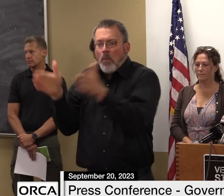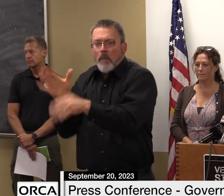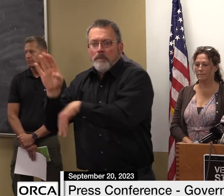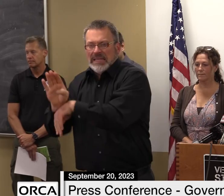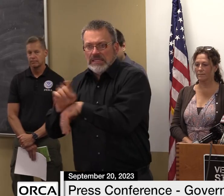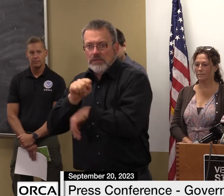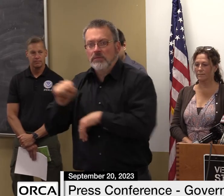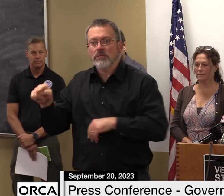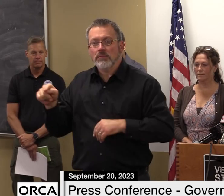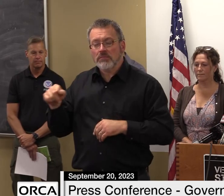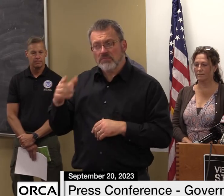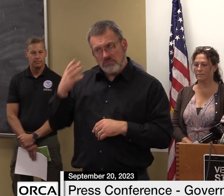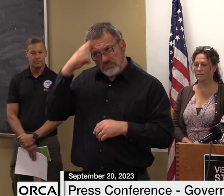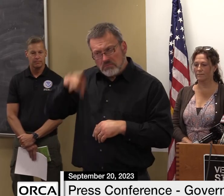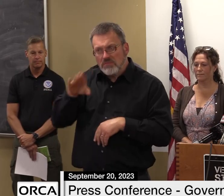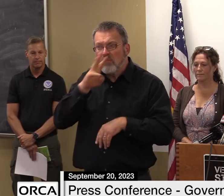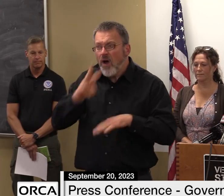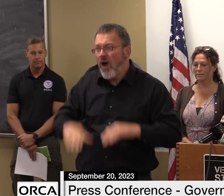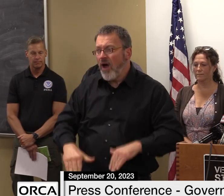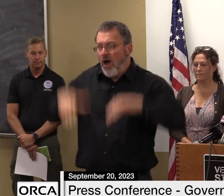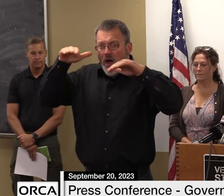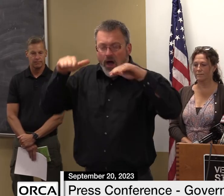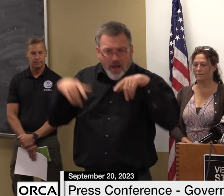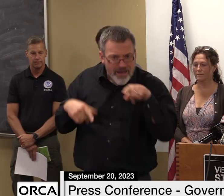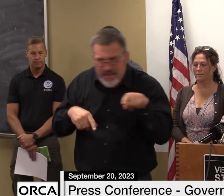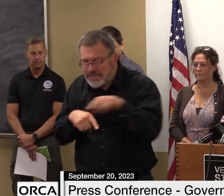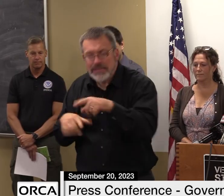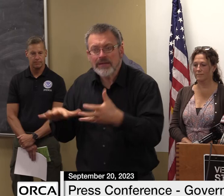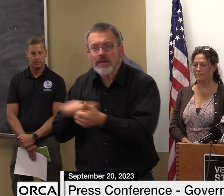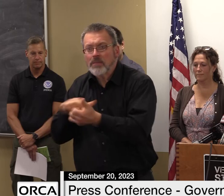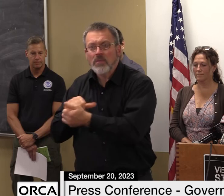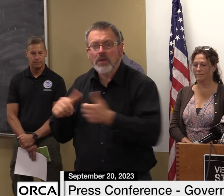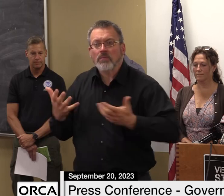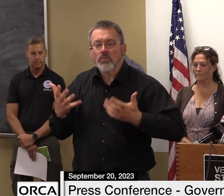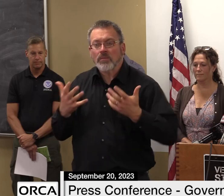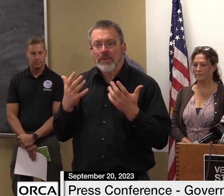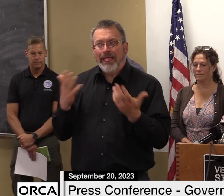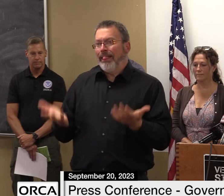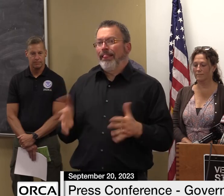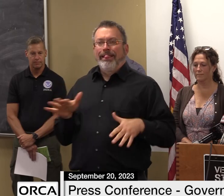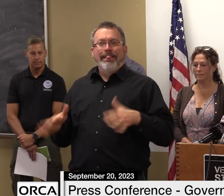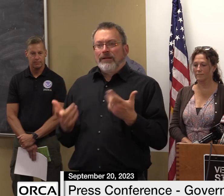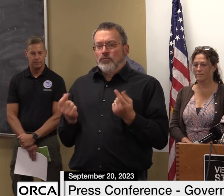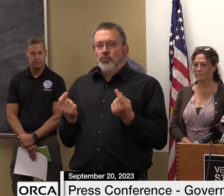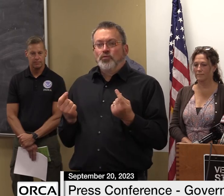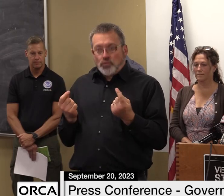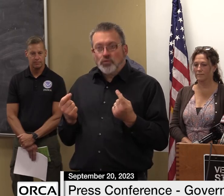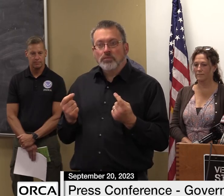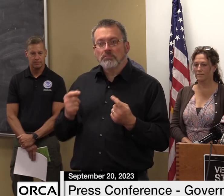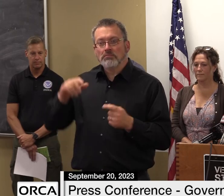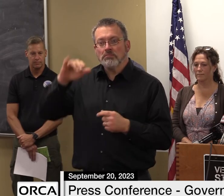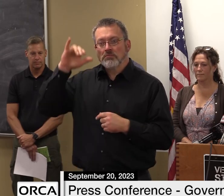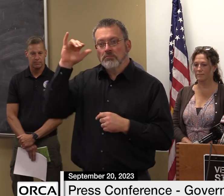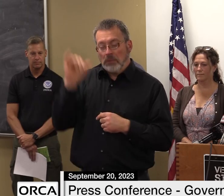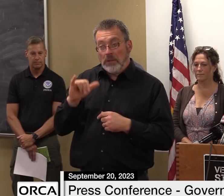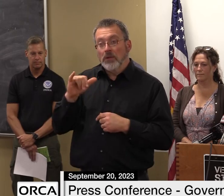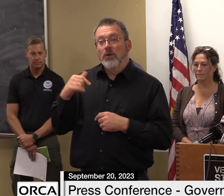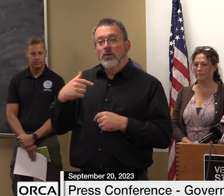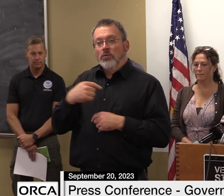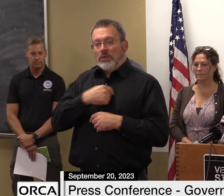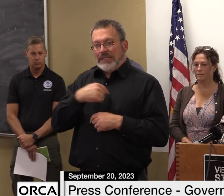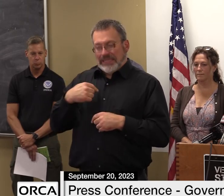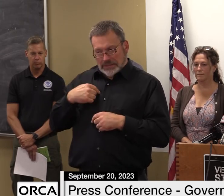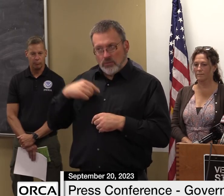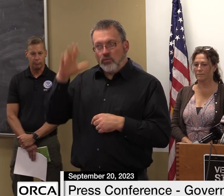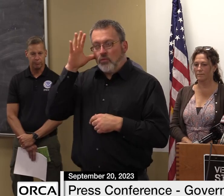flooding. Previously, the program issued grants of 20% of net damages, but up to a cap of